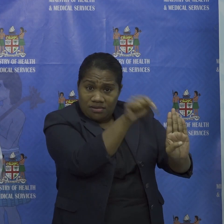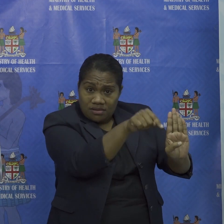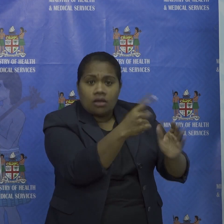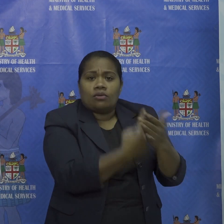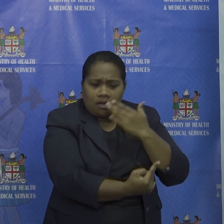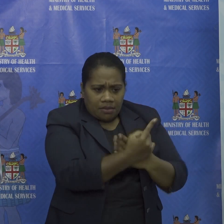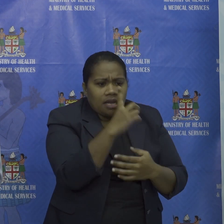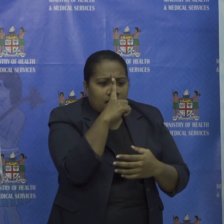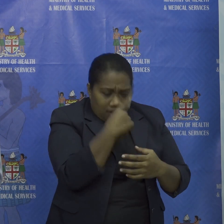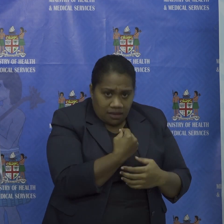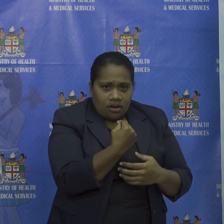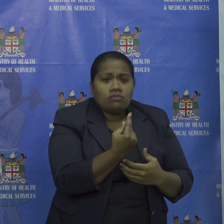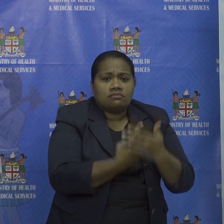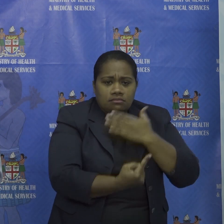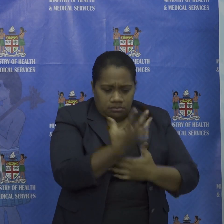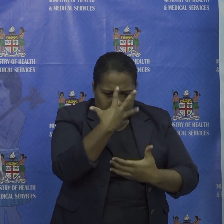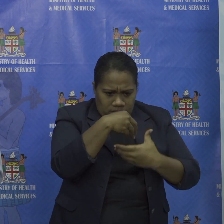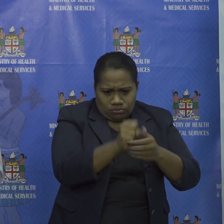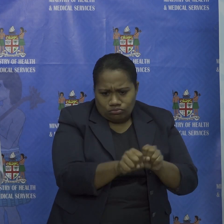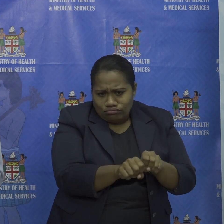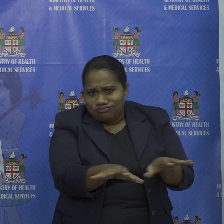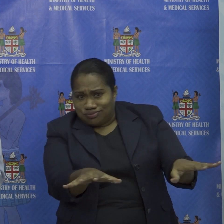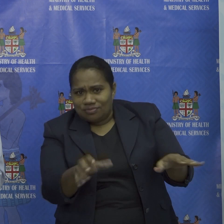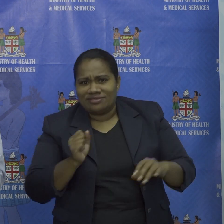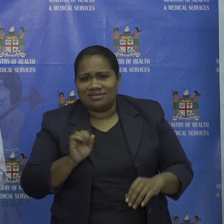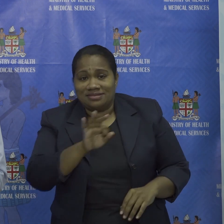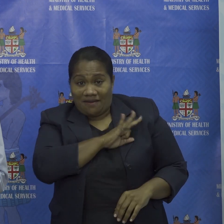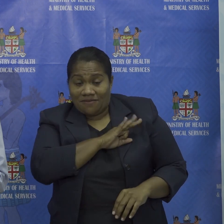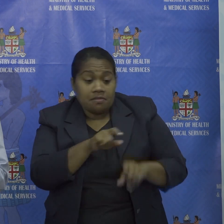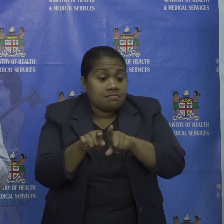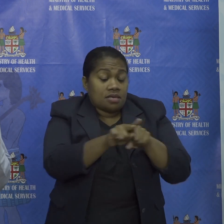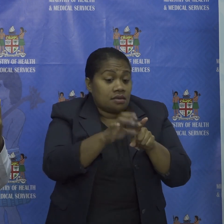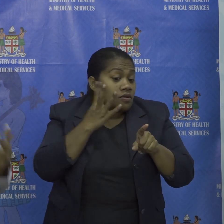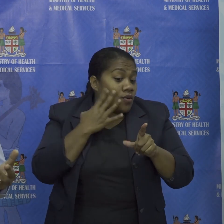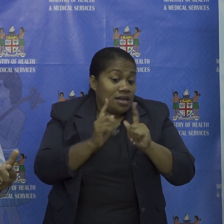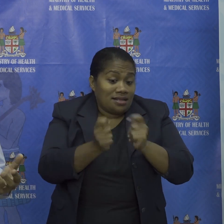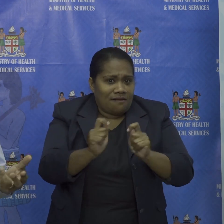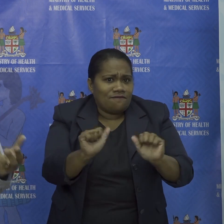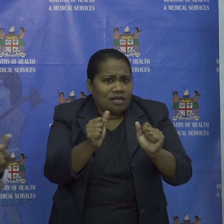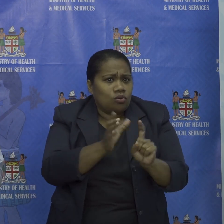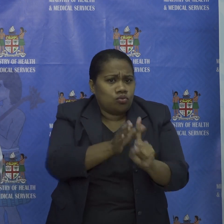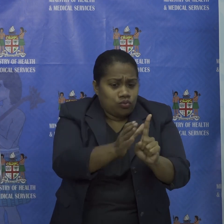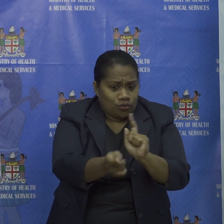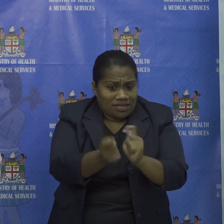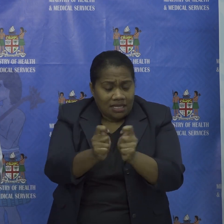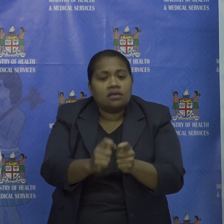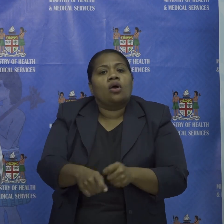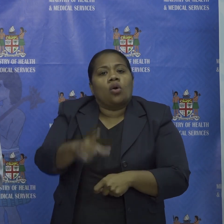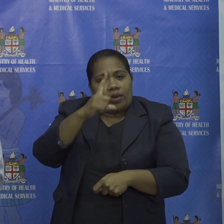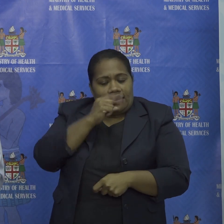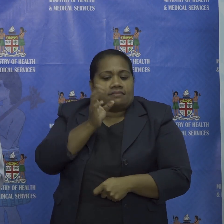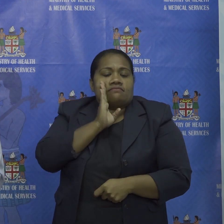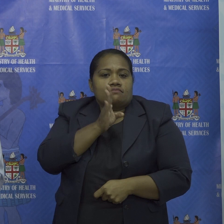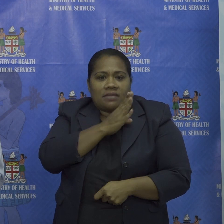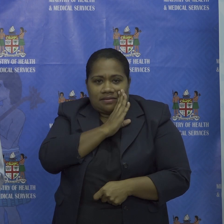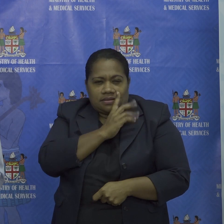individuals during their 14-day quarantine period. That means when we tested them at the end of quarantine, we could have missed a soon-to-be positive patient.